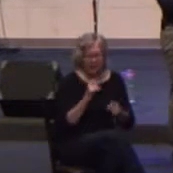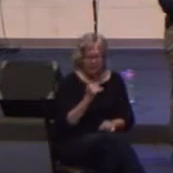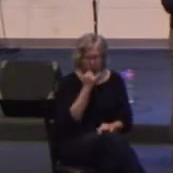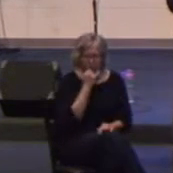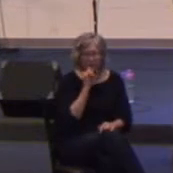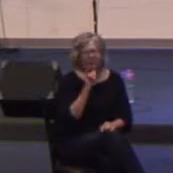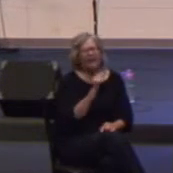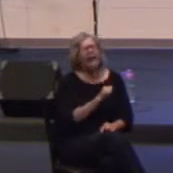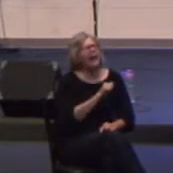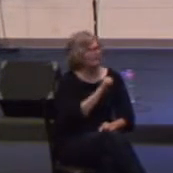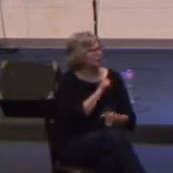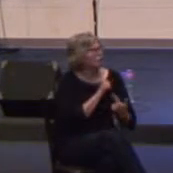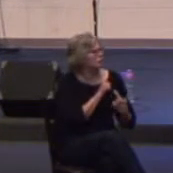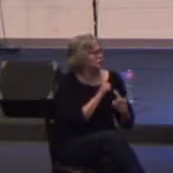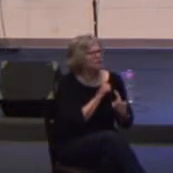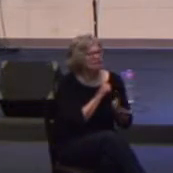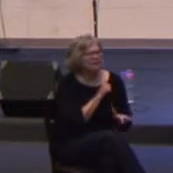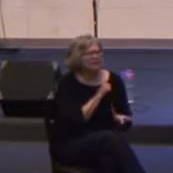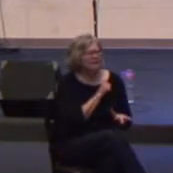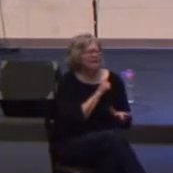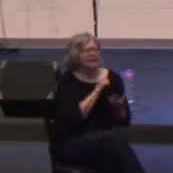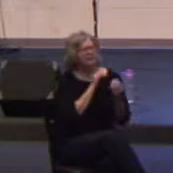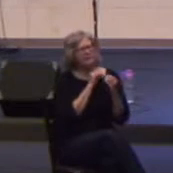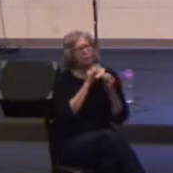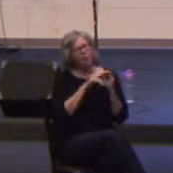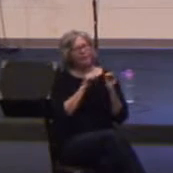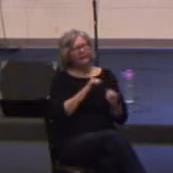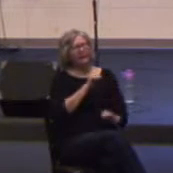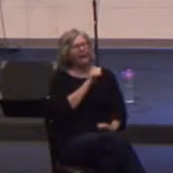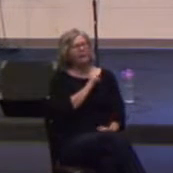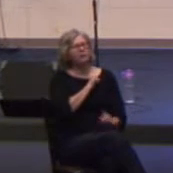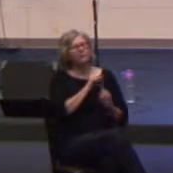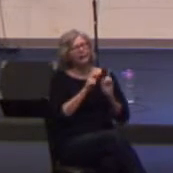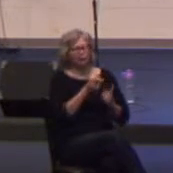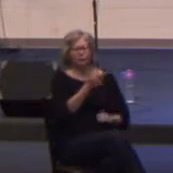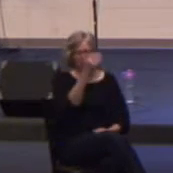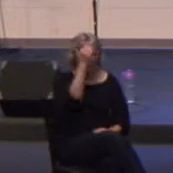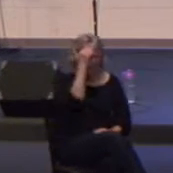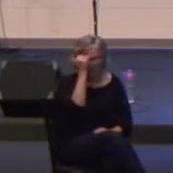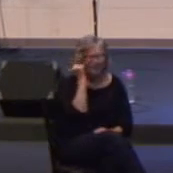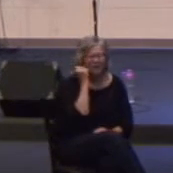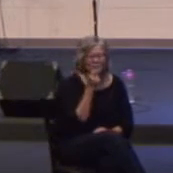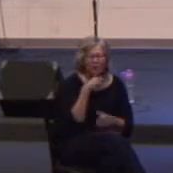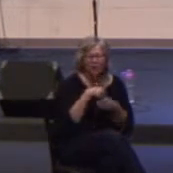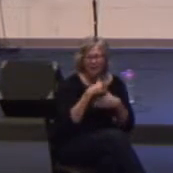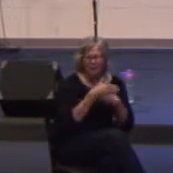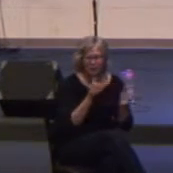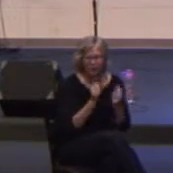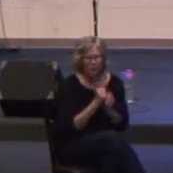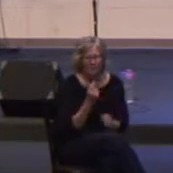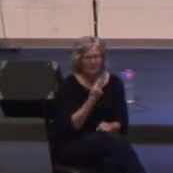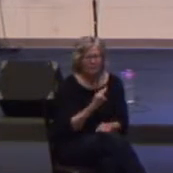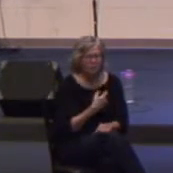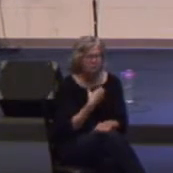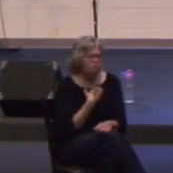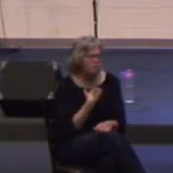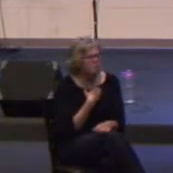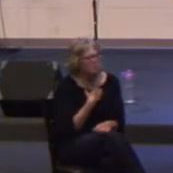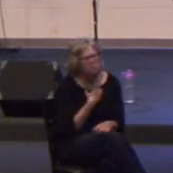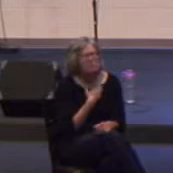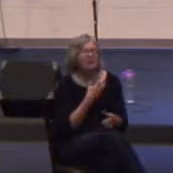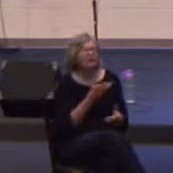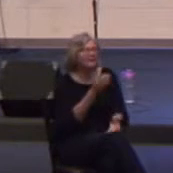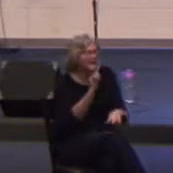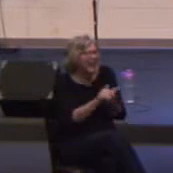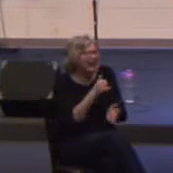that attitude that is more than just an attitude, but you know this if you've been in a room with somebody who's a grumbler.